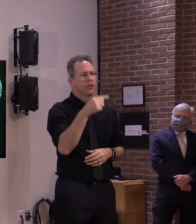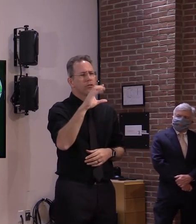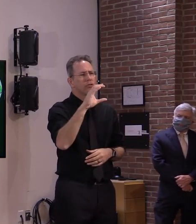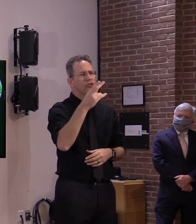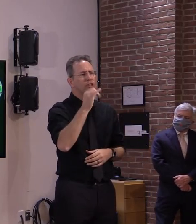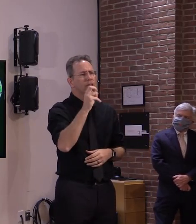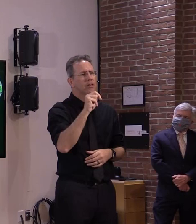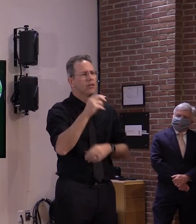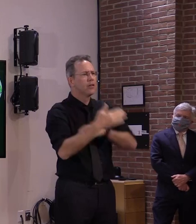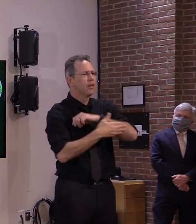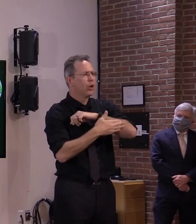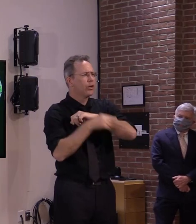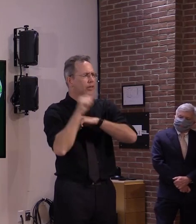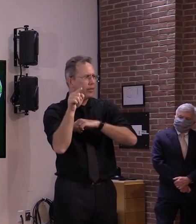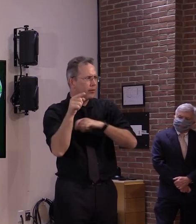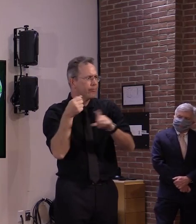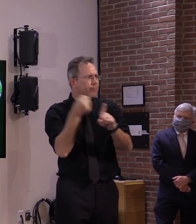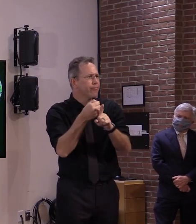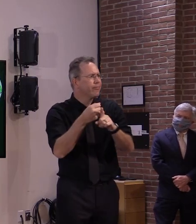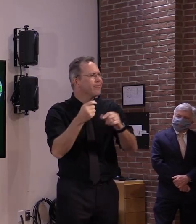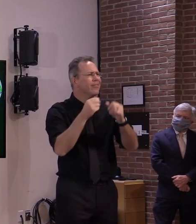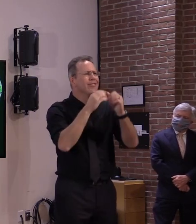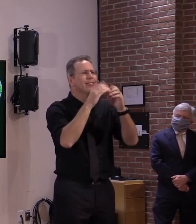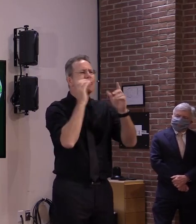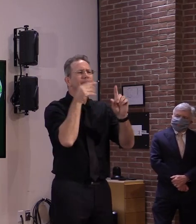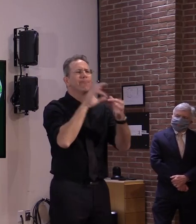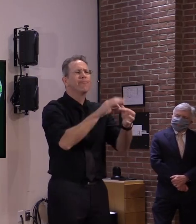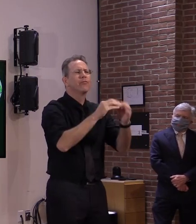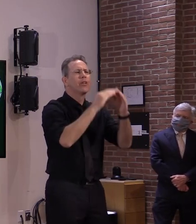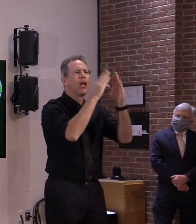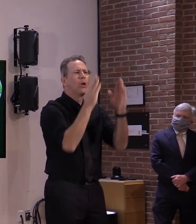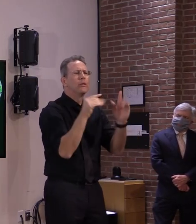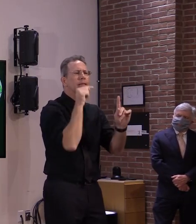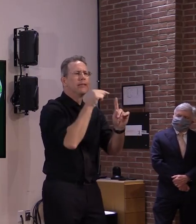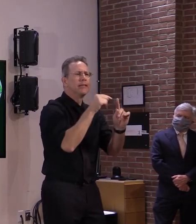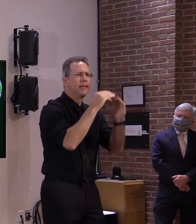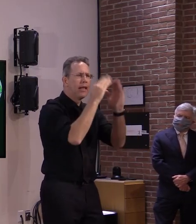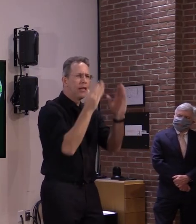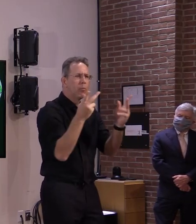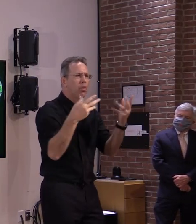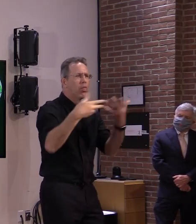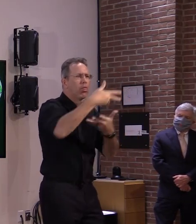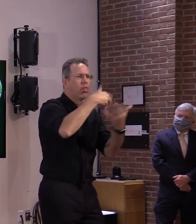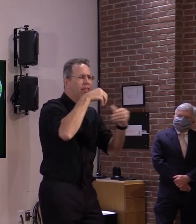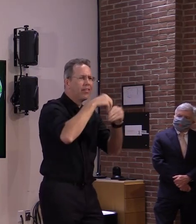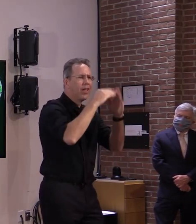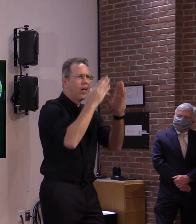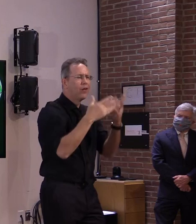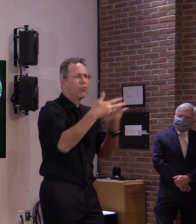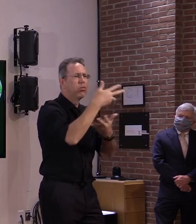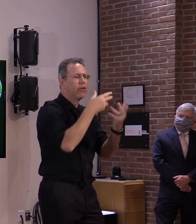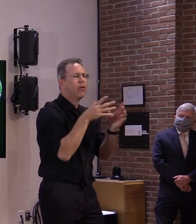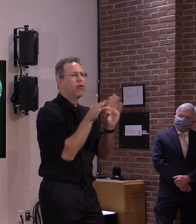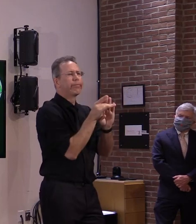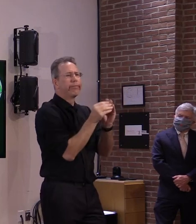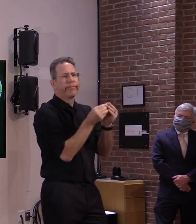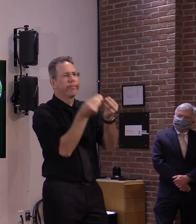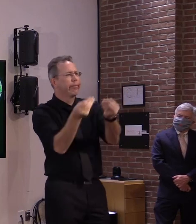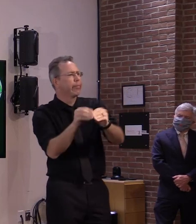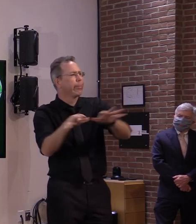from a social gathering. There are roughly 42 what we term situations